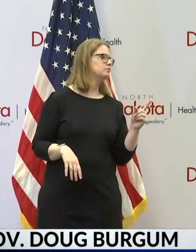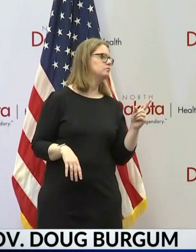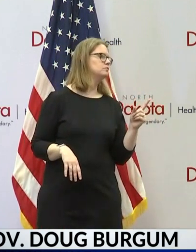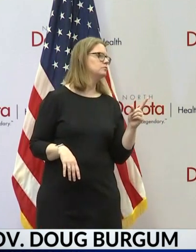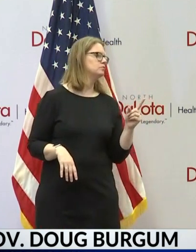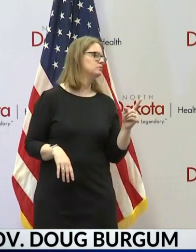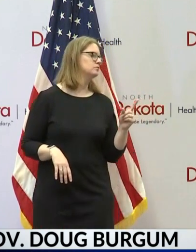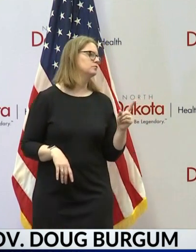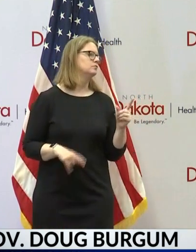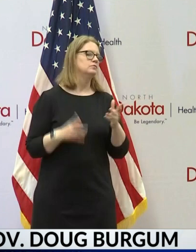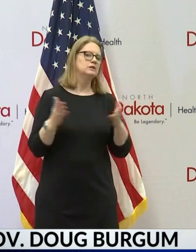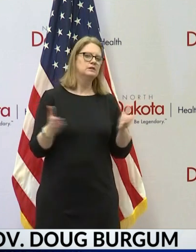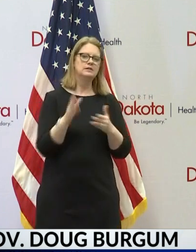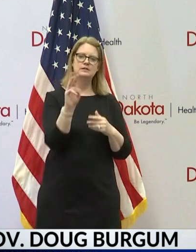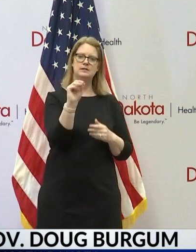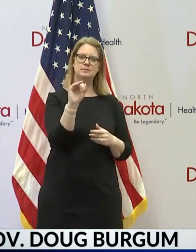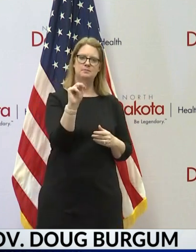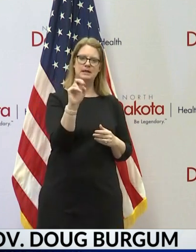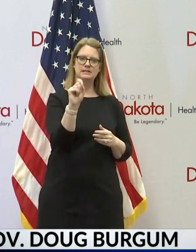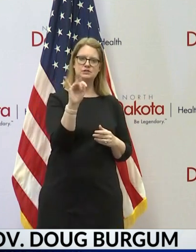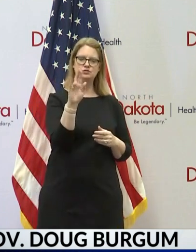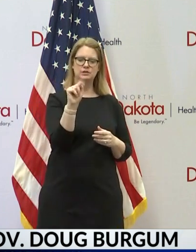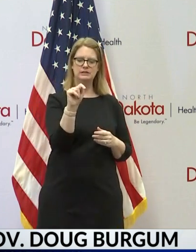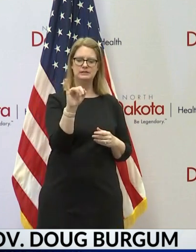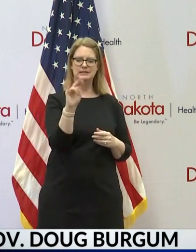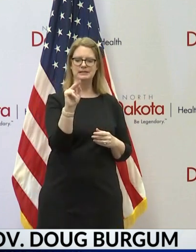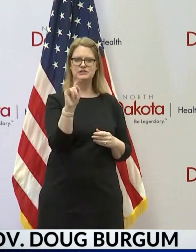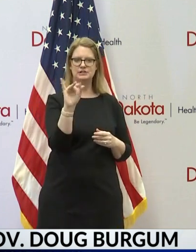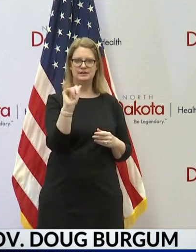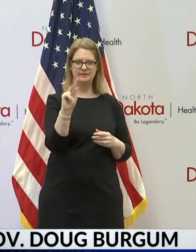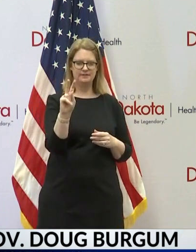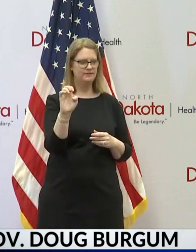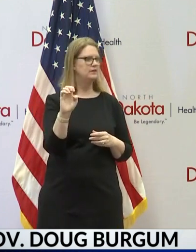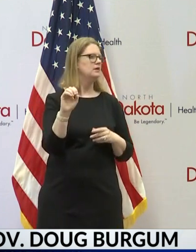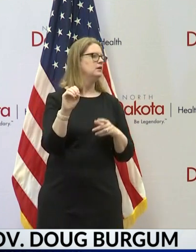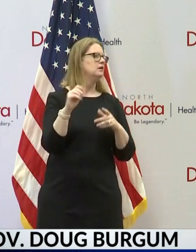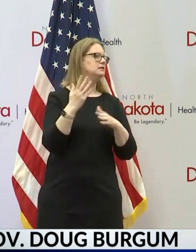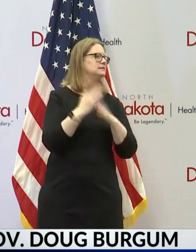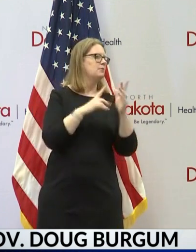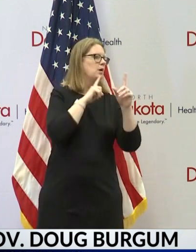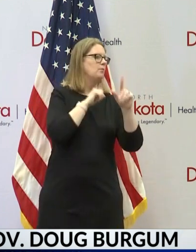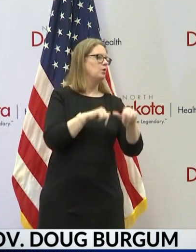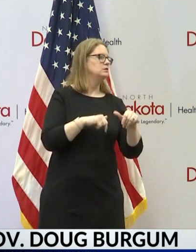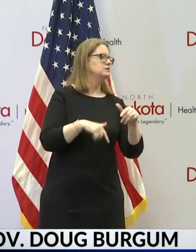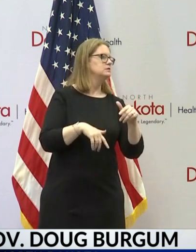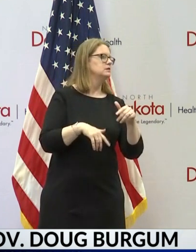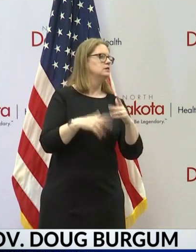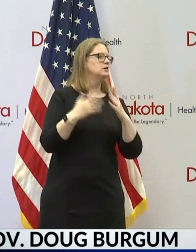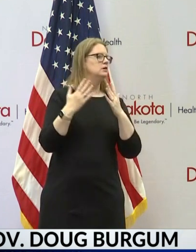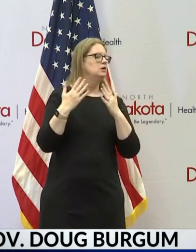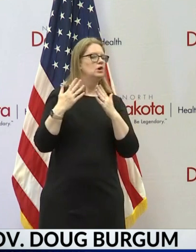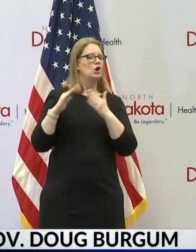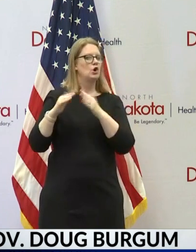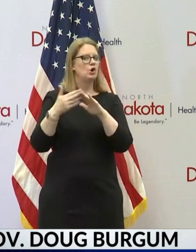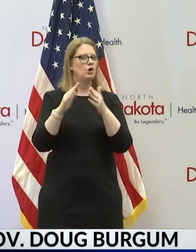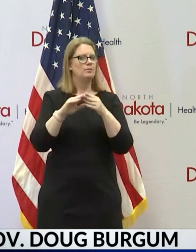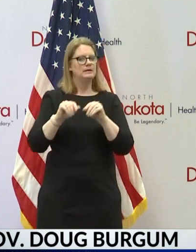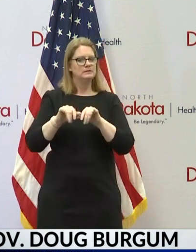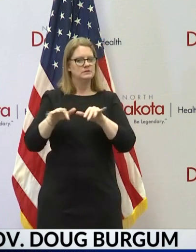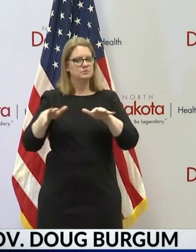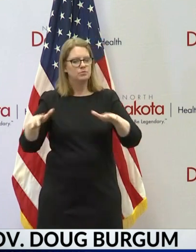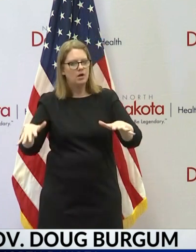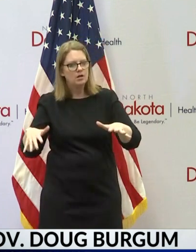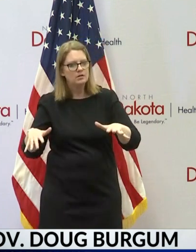governorship, you pushed the Main Street Initiative, which involved building up rather than building out. There are some reports that show that urban sprawl might have actually helped